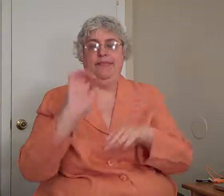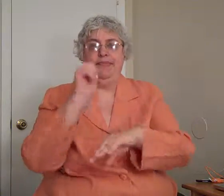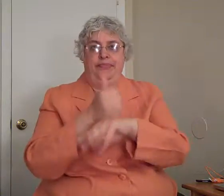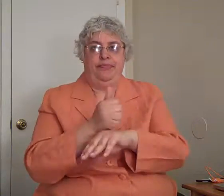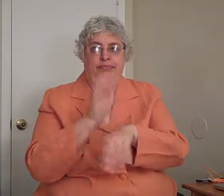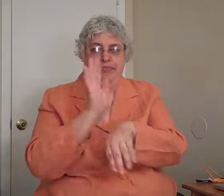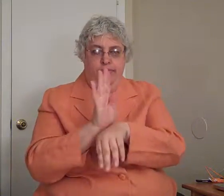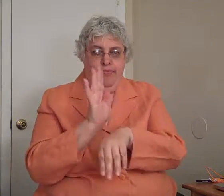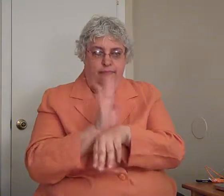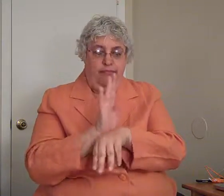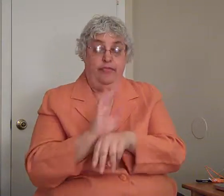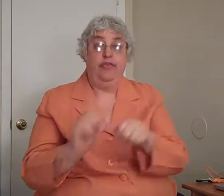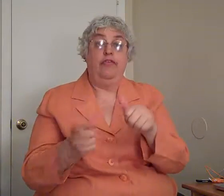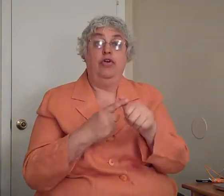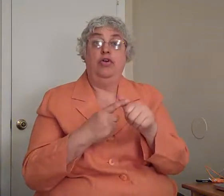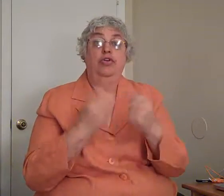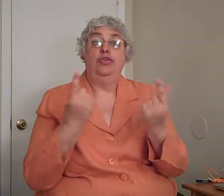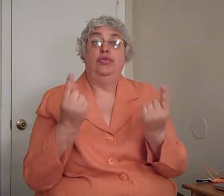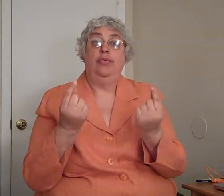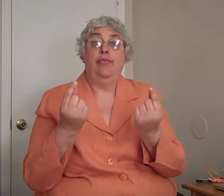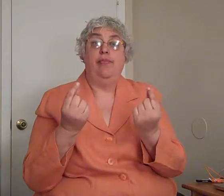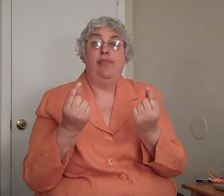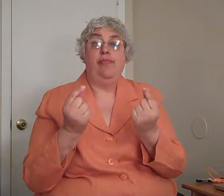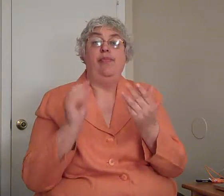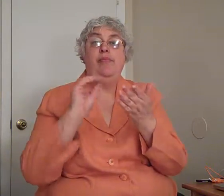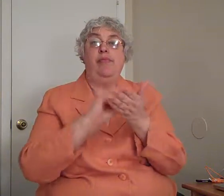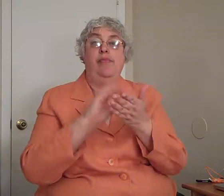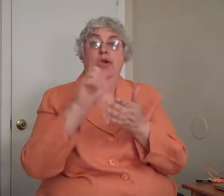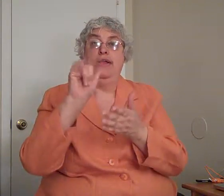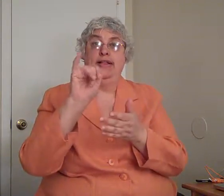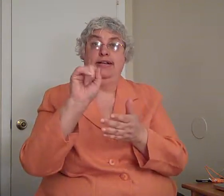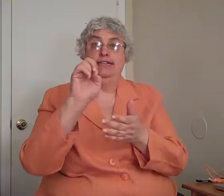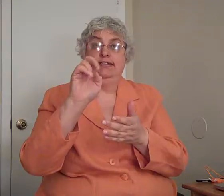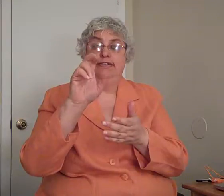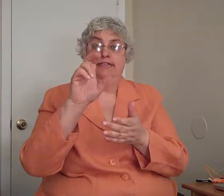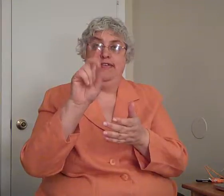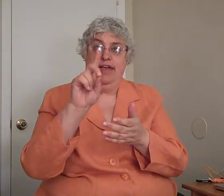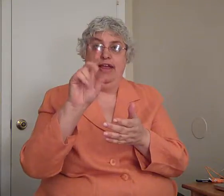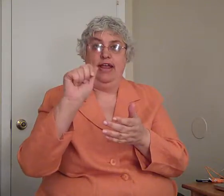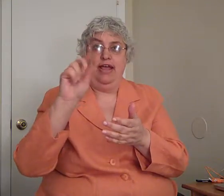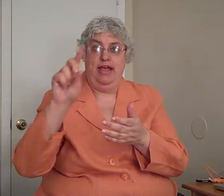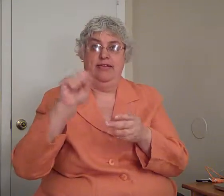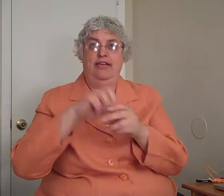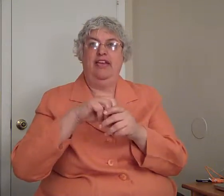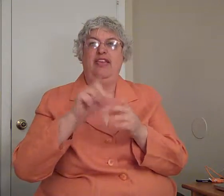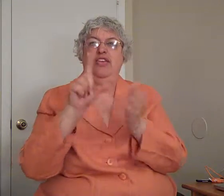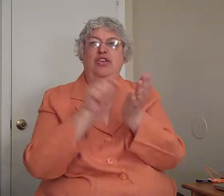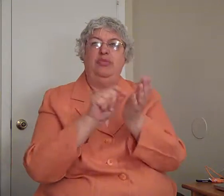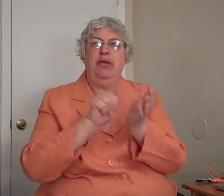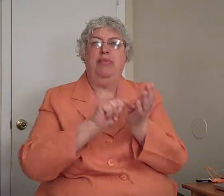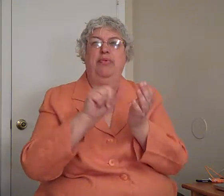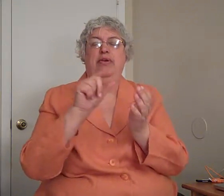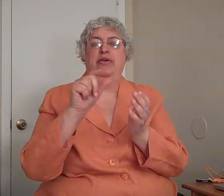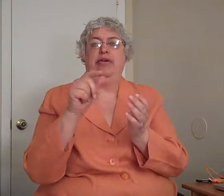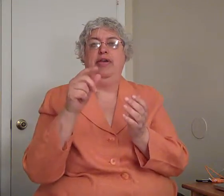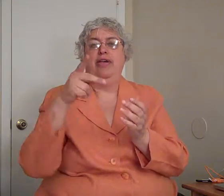industry, and the first thing that they do is go out and place a classified ad in the penny saver, right? Or a local newspaper, and it probably looks a little bit something